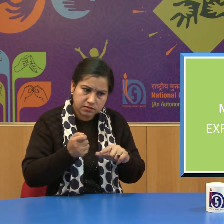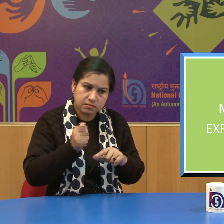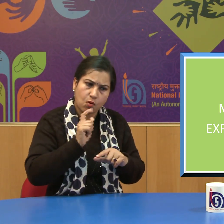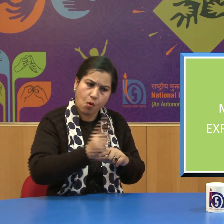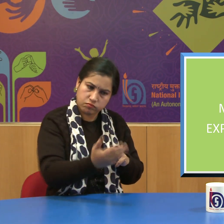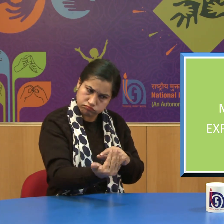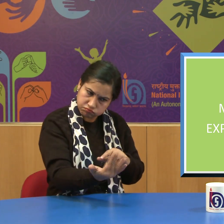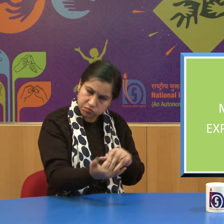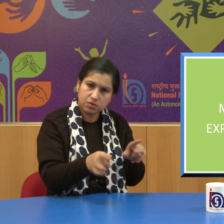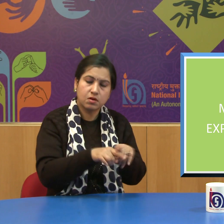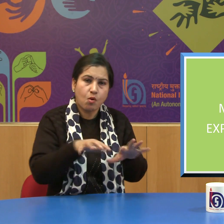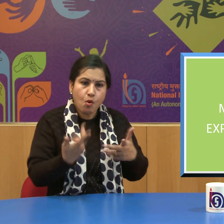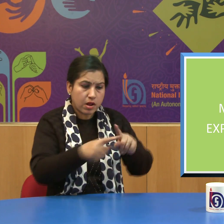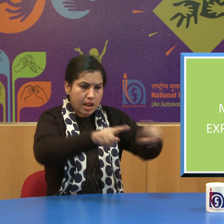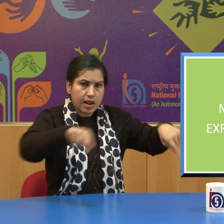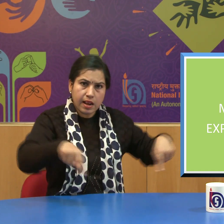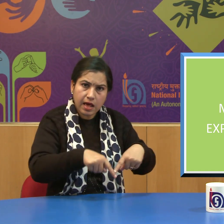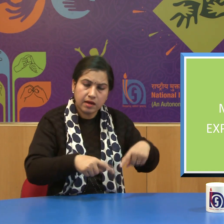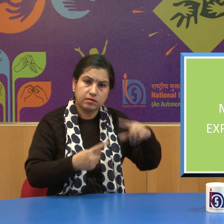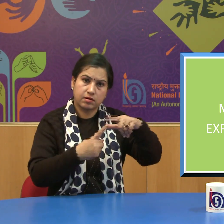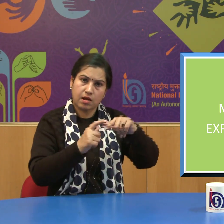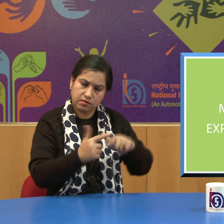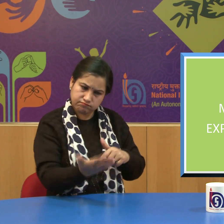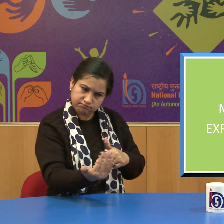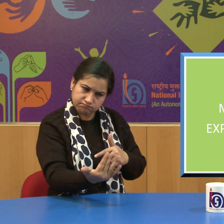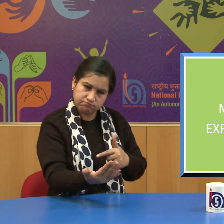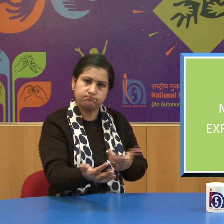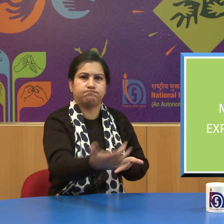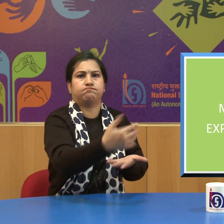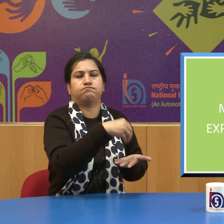or the land tax from them.